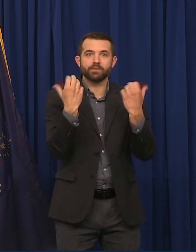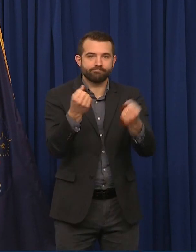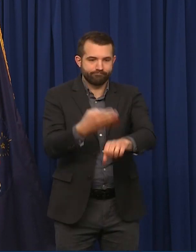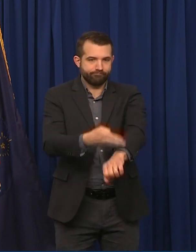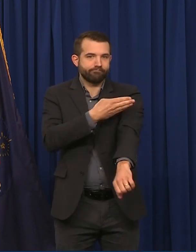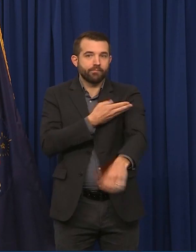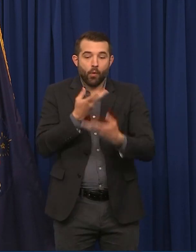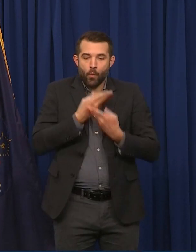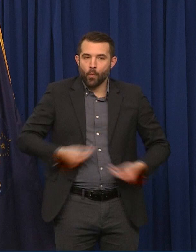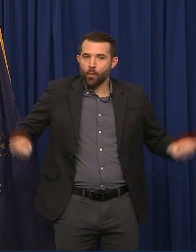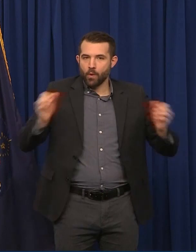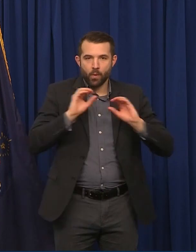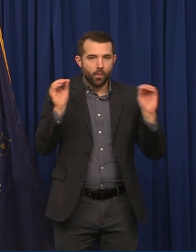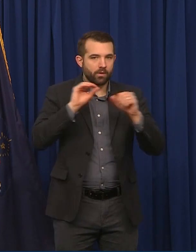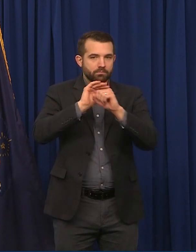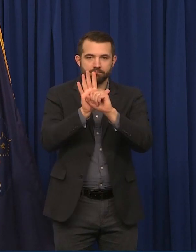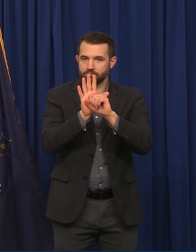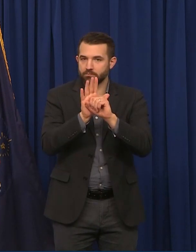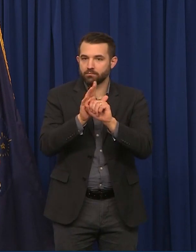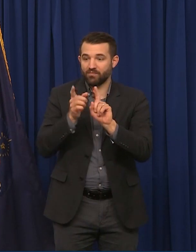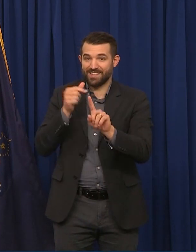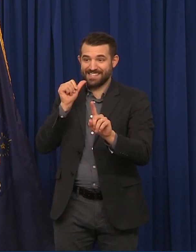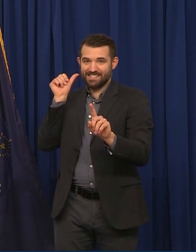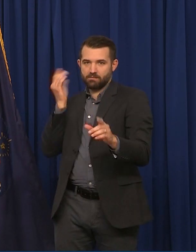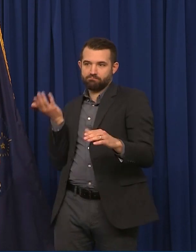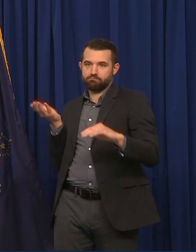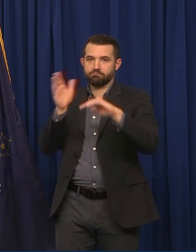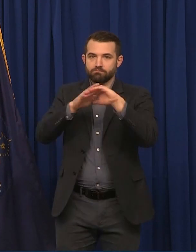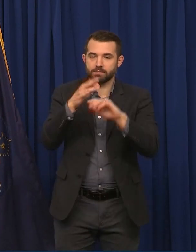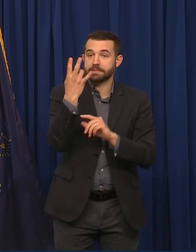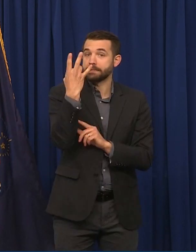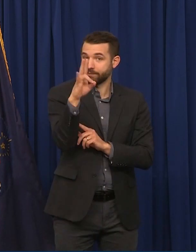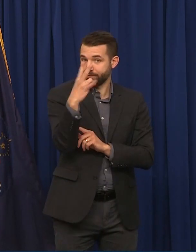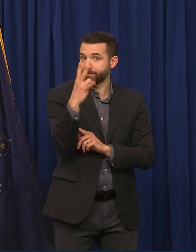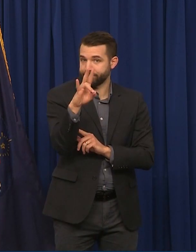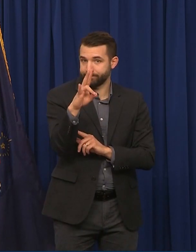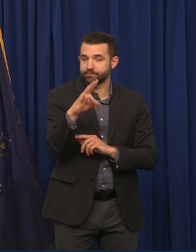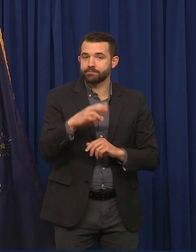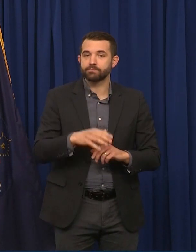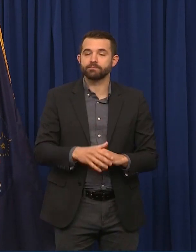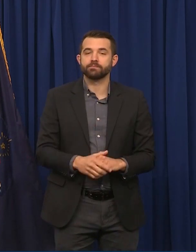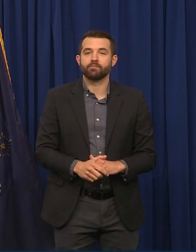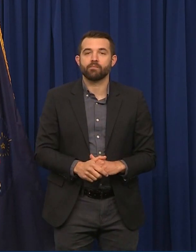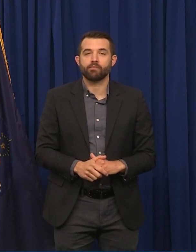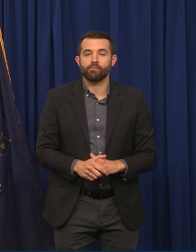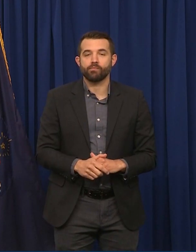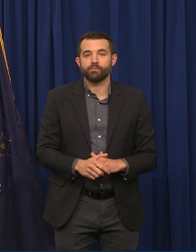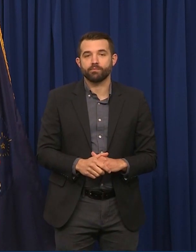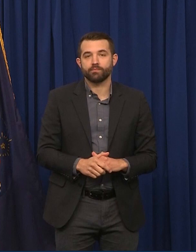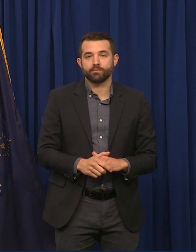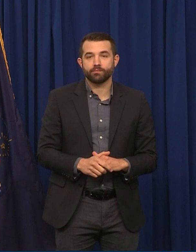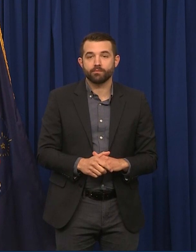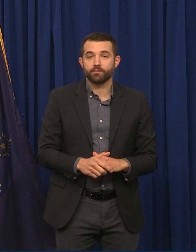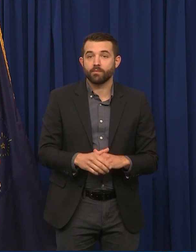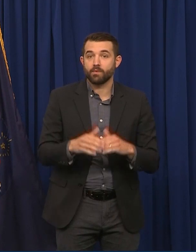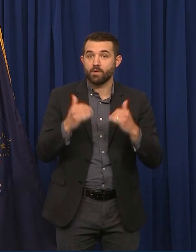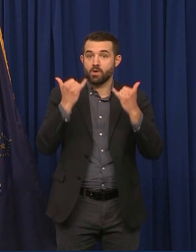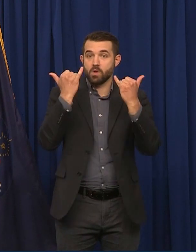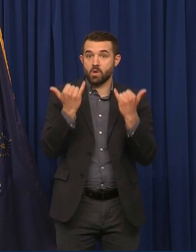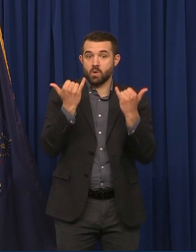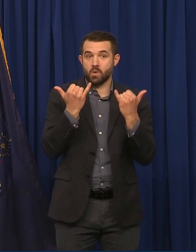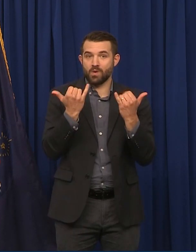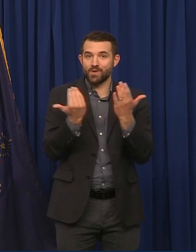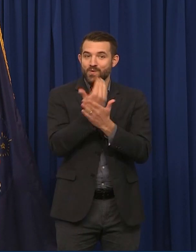We also are able to report the first confirmed cases of COVID-19 in 2 new counties in